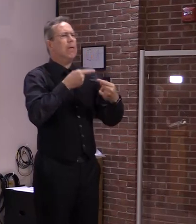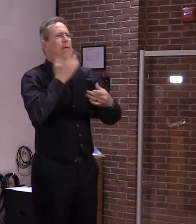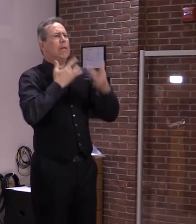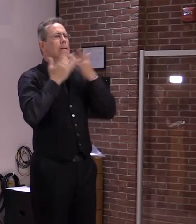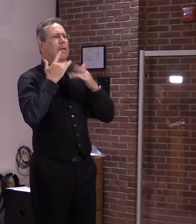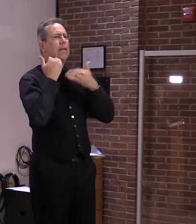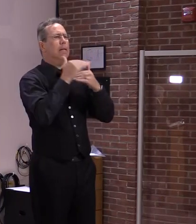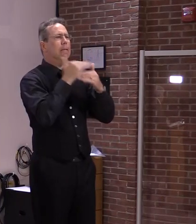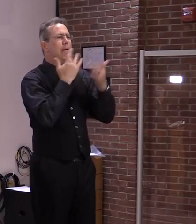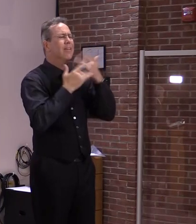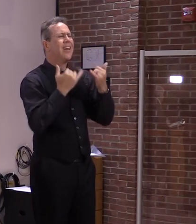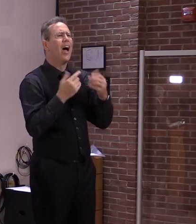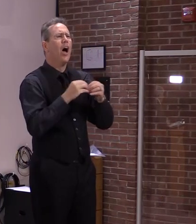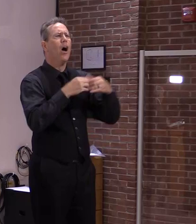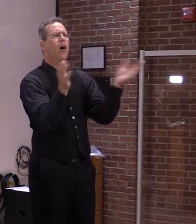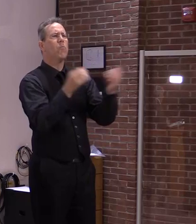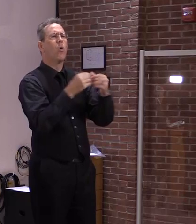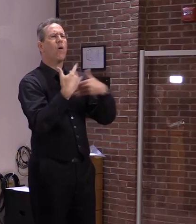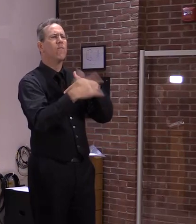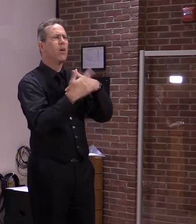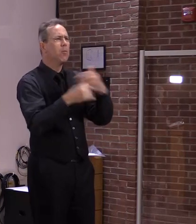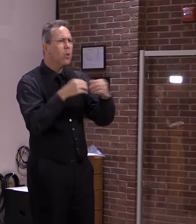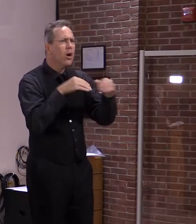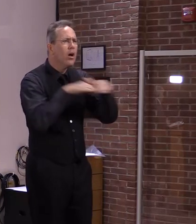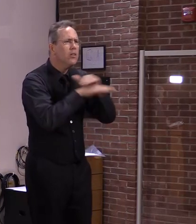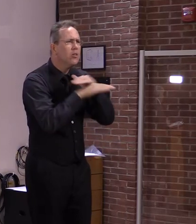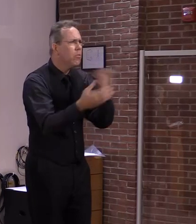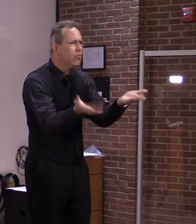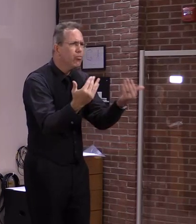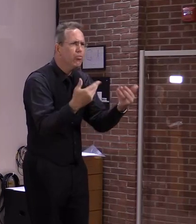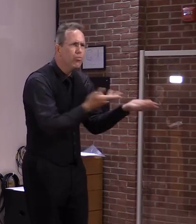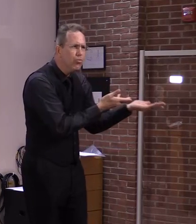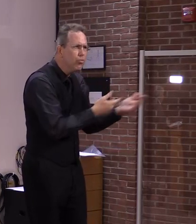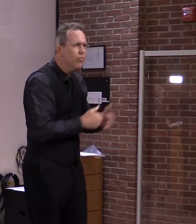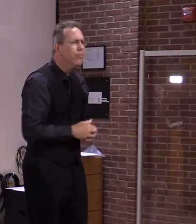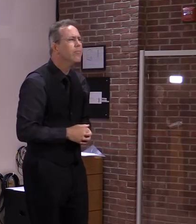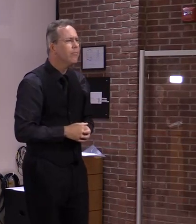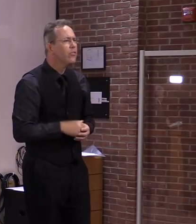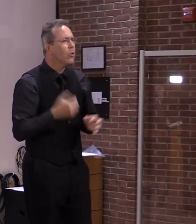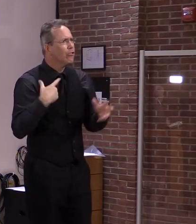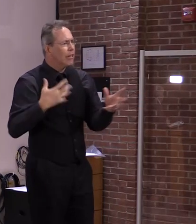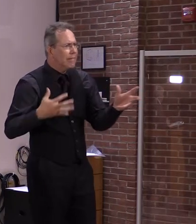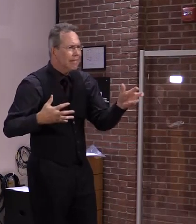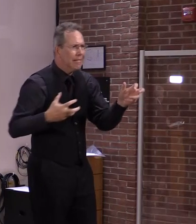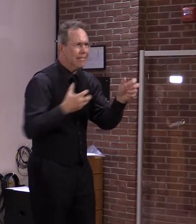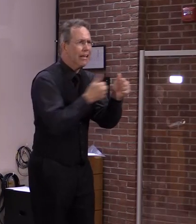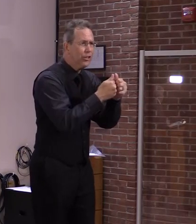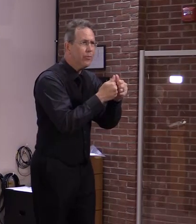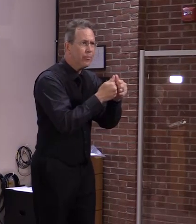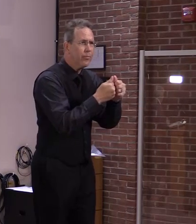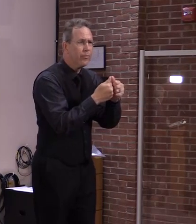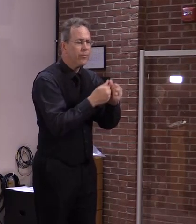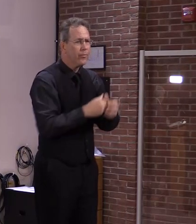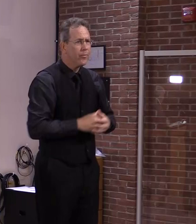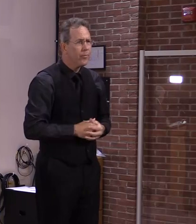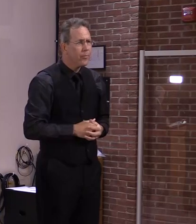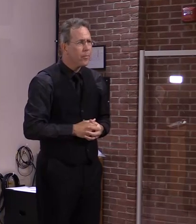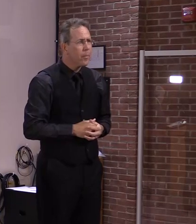I think our barnstorming efforts have really started to pay off, and we'll continue to do that as we move